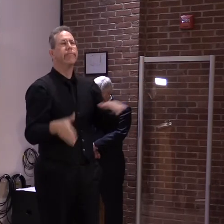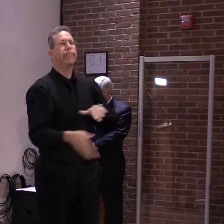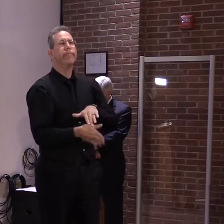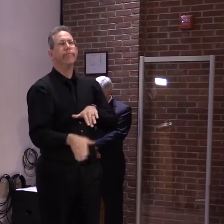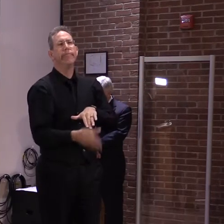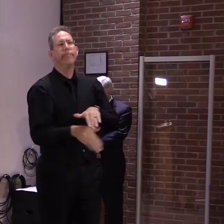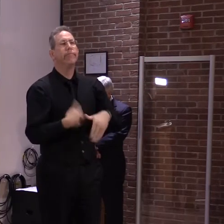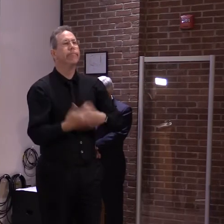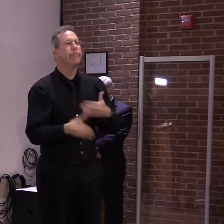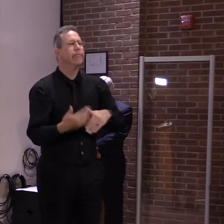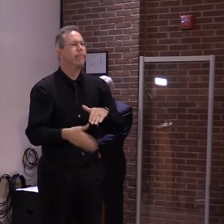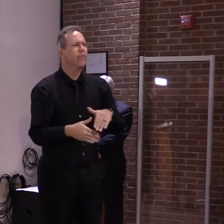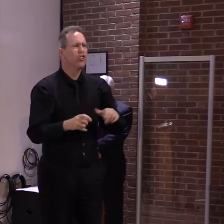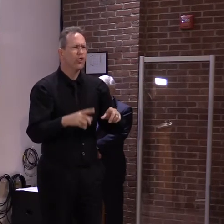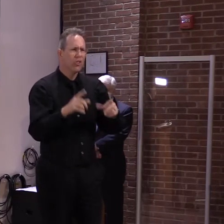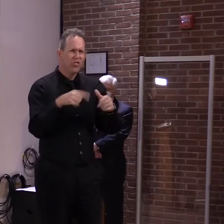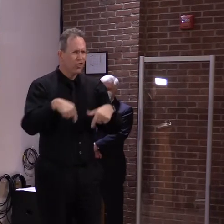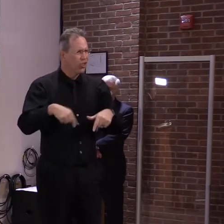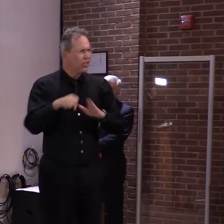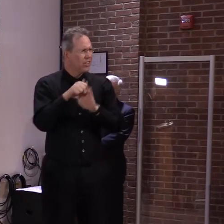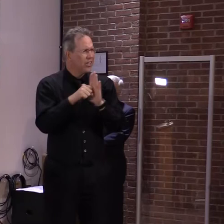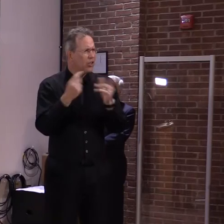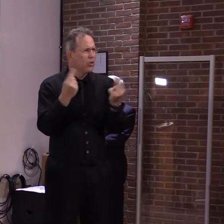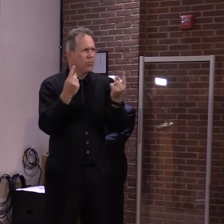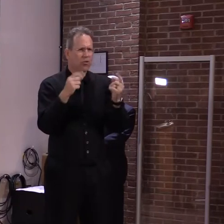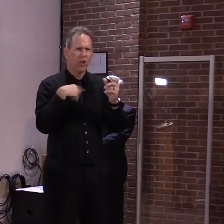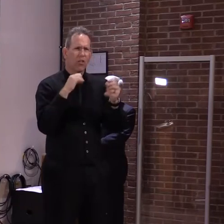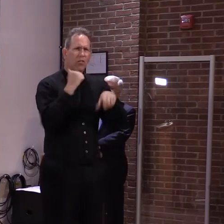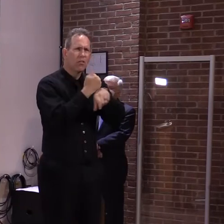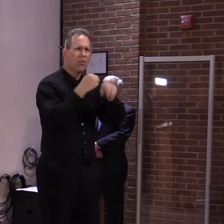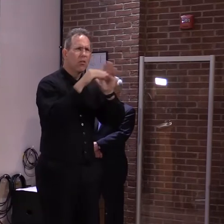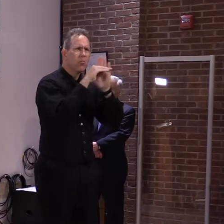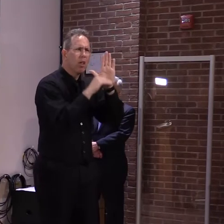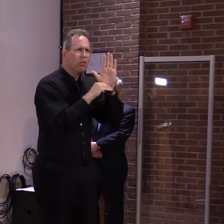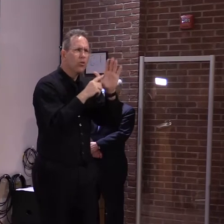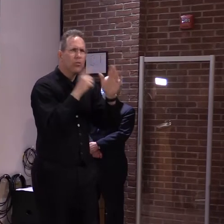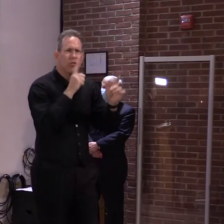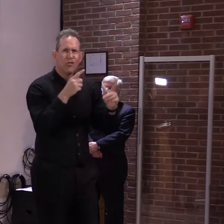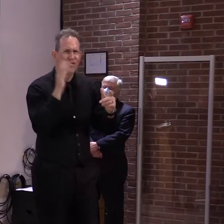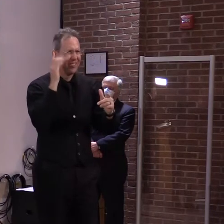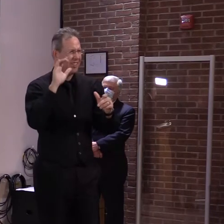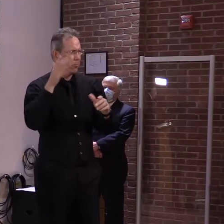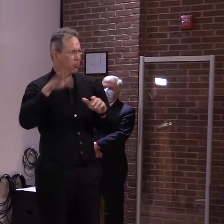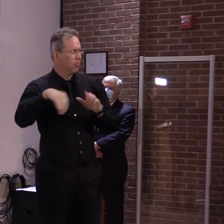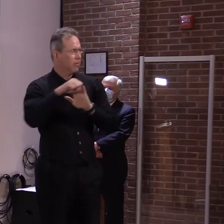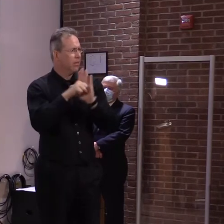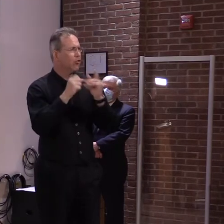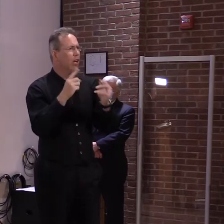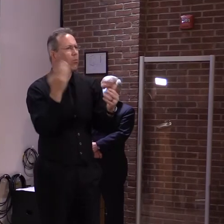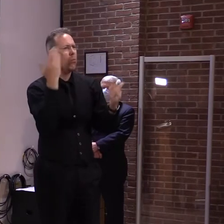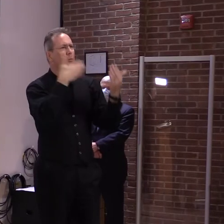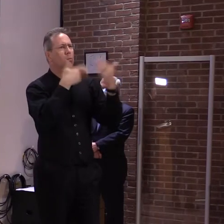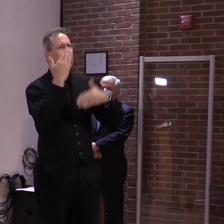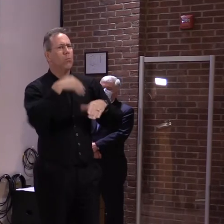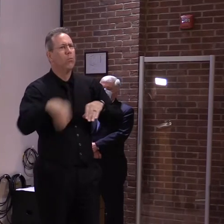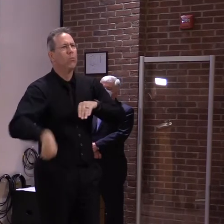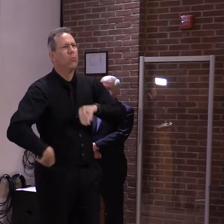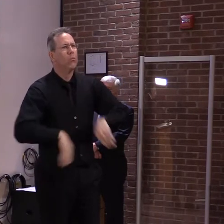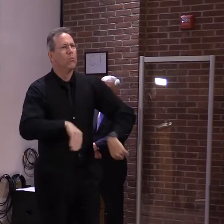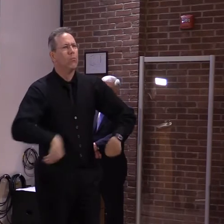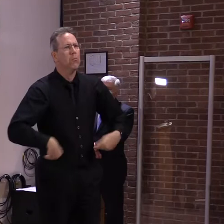that's trying to keep these arrests quiet? Greg, our policy is